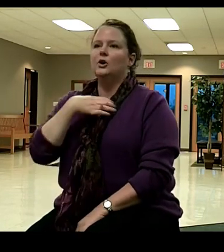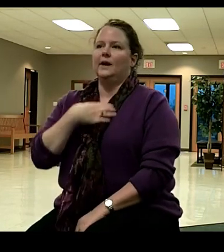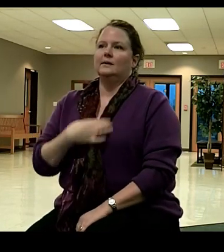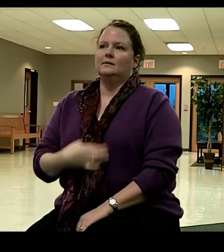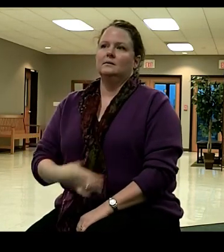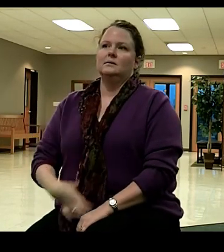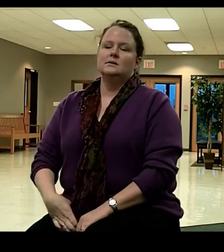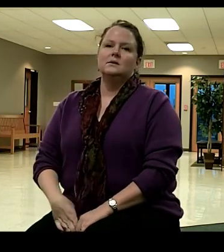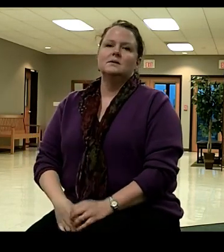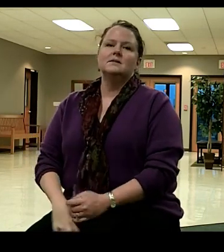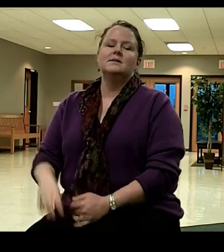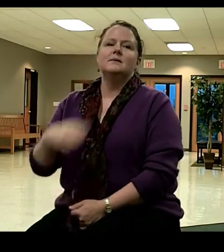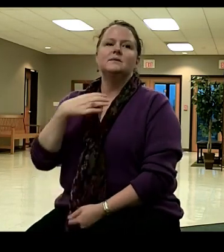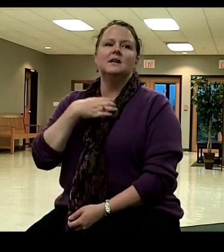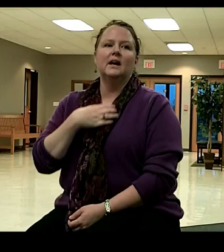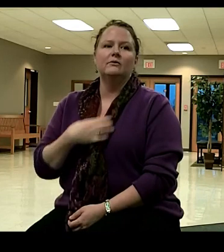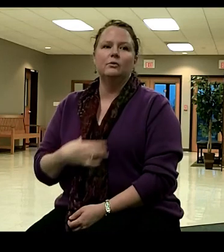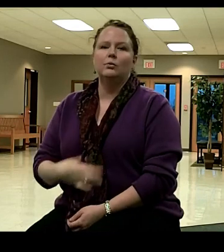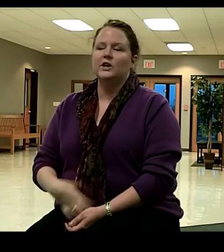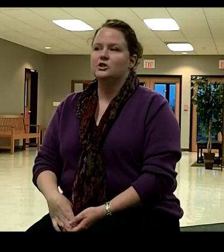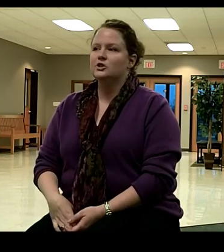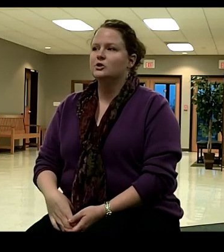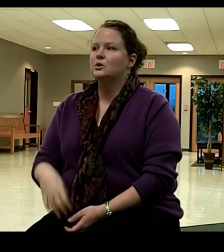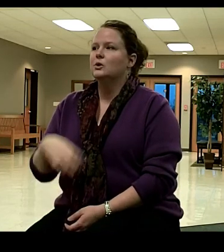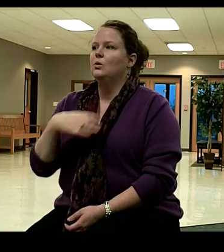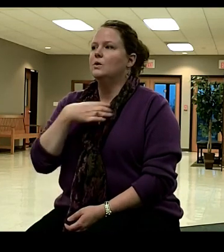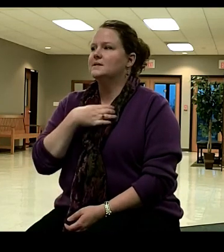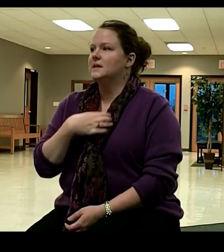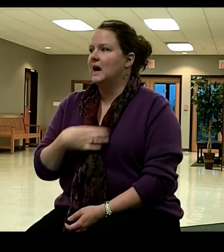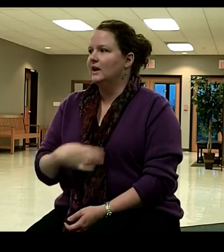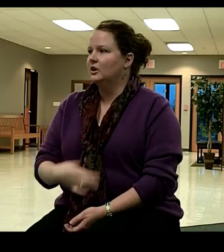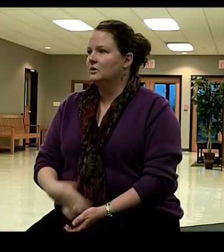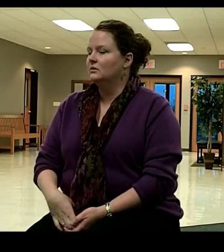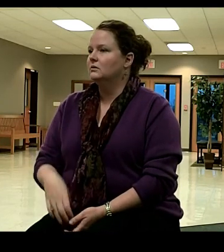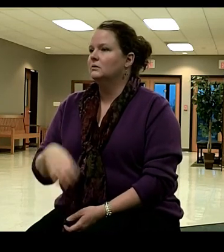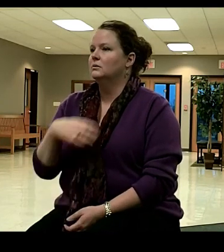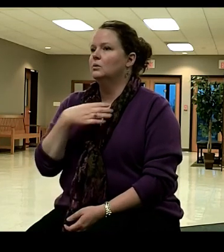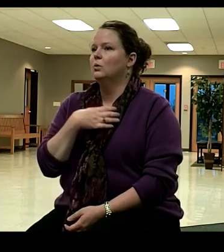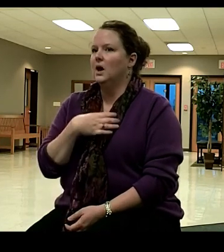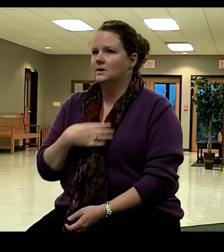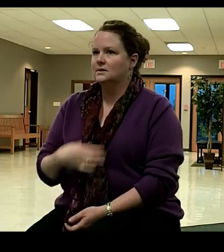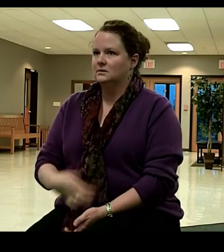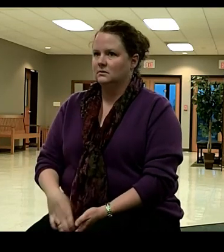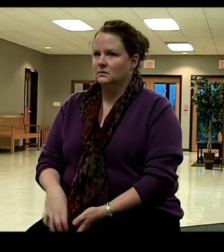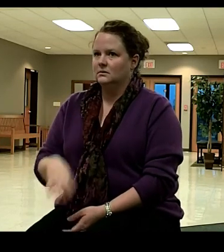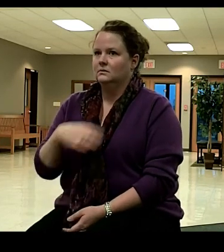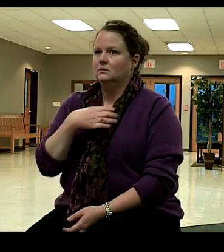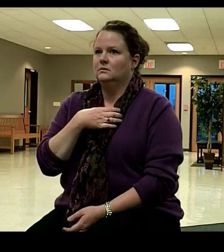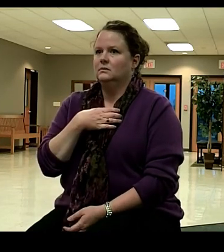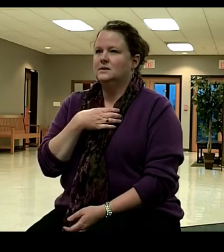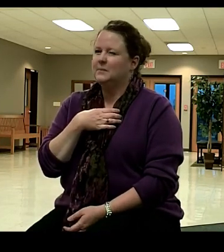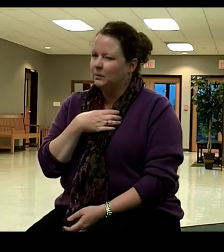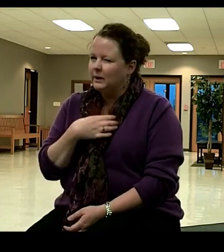Hungry. The same sign for wish, or desire, or want something really